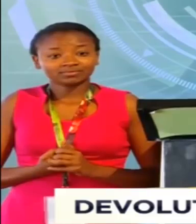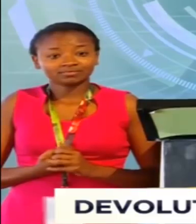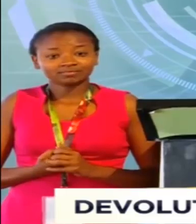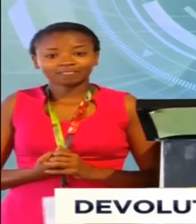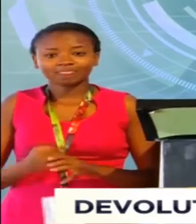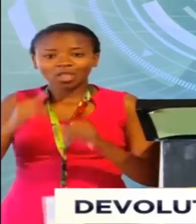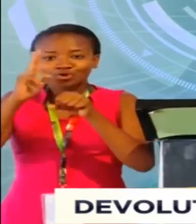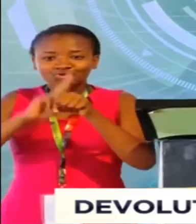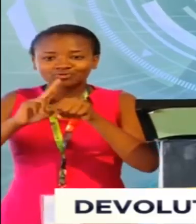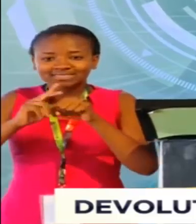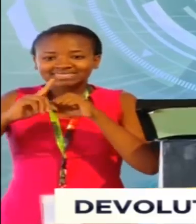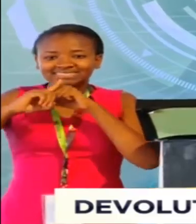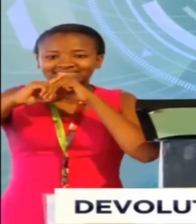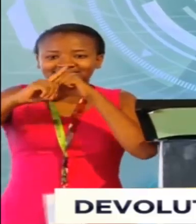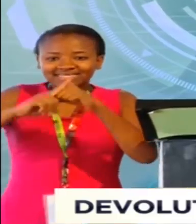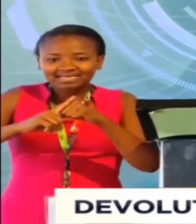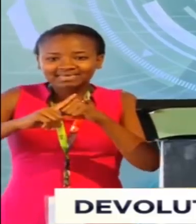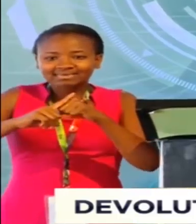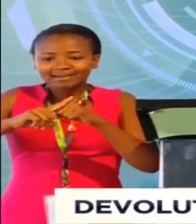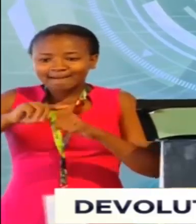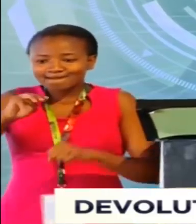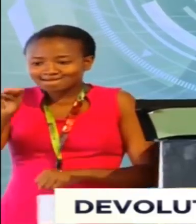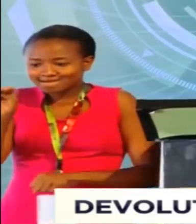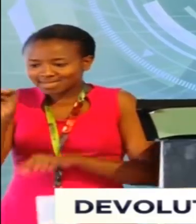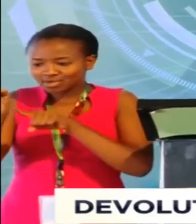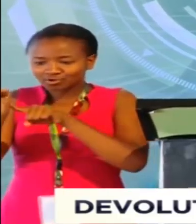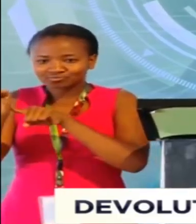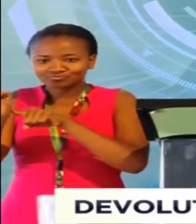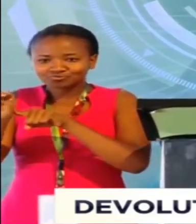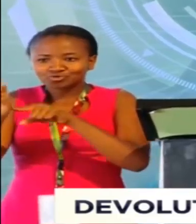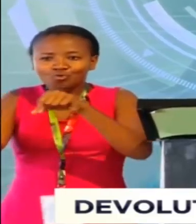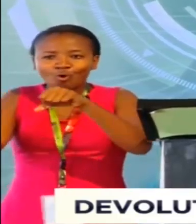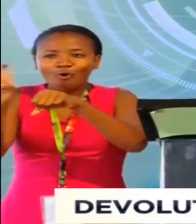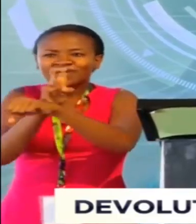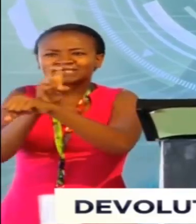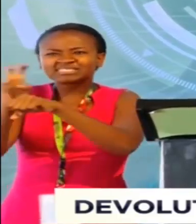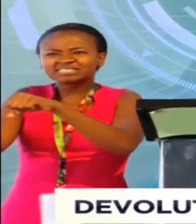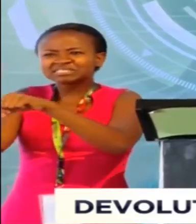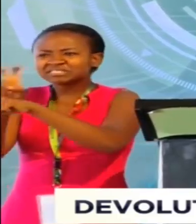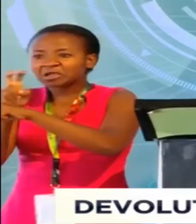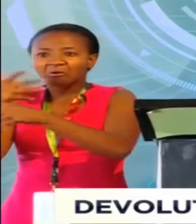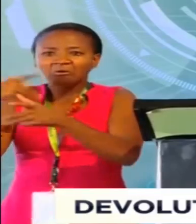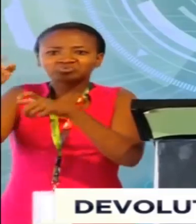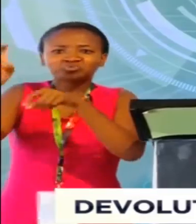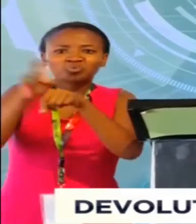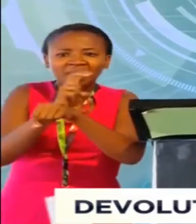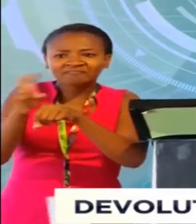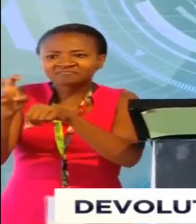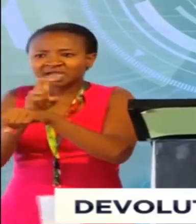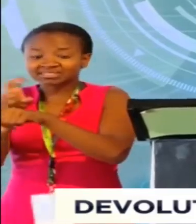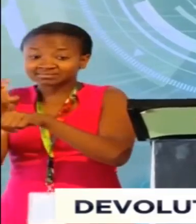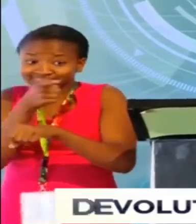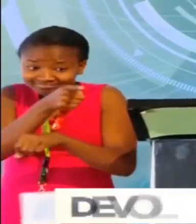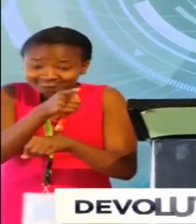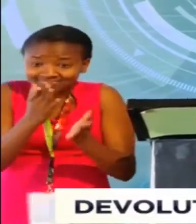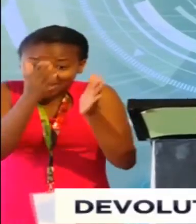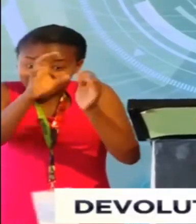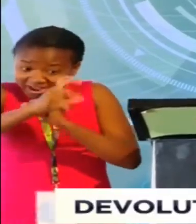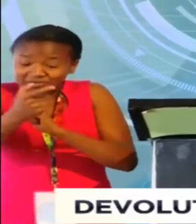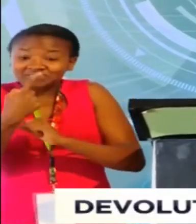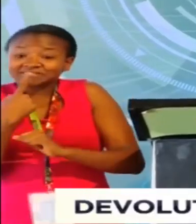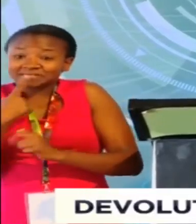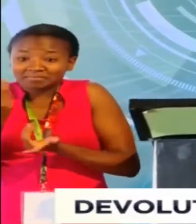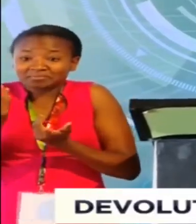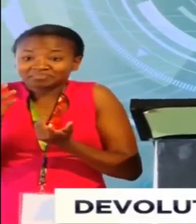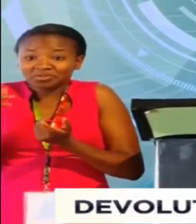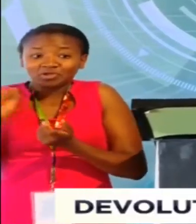wanatumia 600 million ku oversee ama ku supervise kulingana na vile